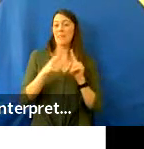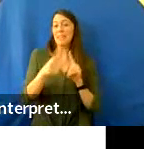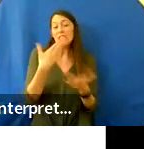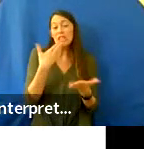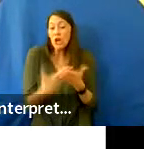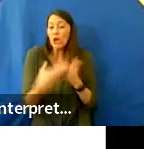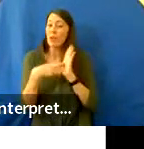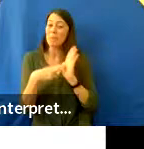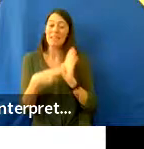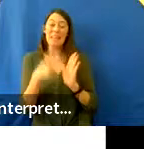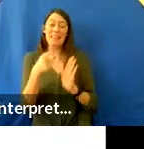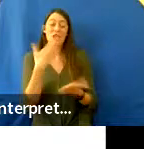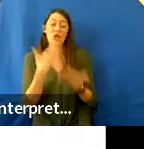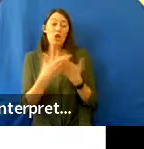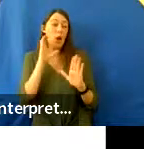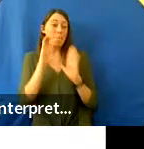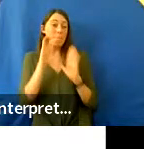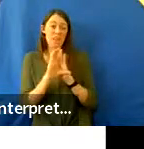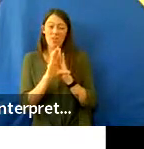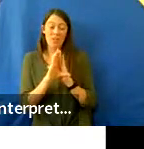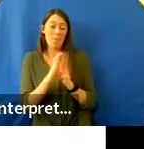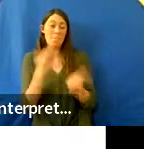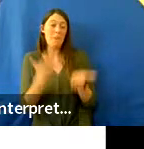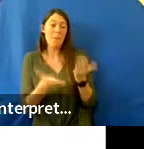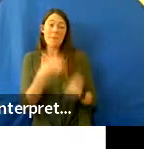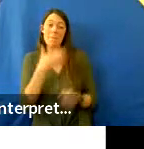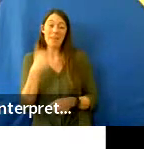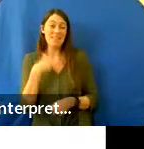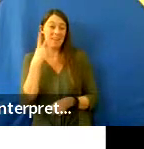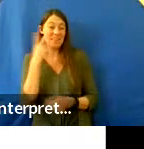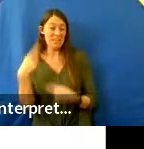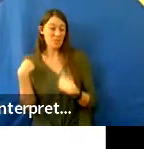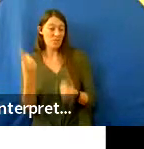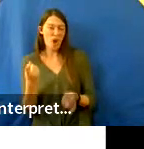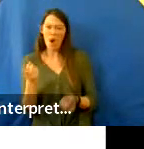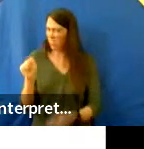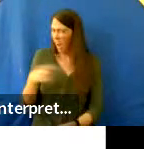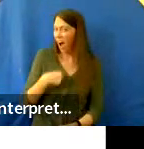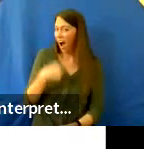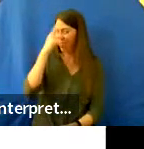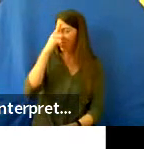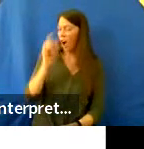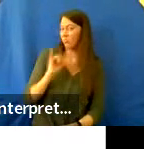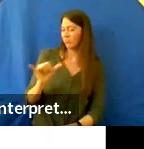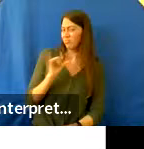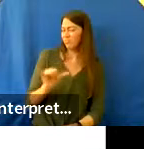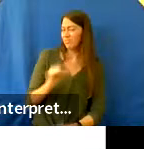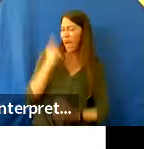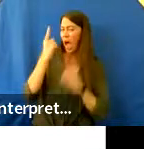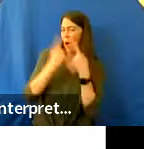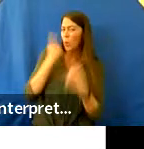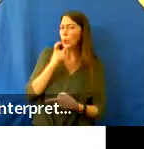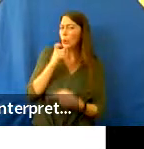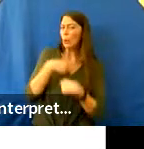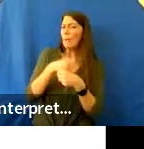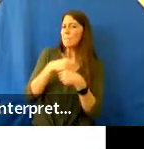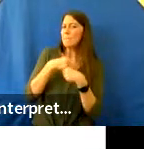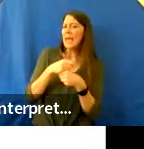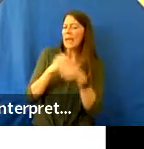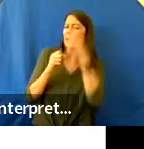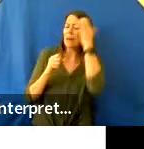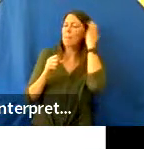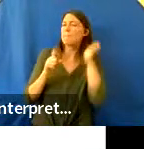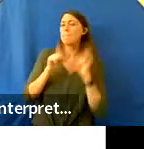so far. Yeah, I thought so too. I don't know, Lauren, if you know who created this, but